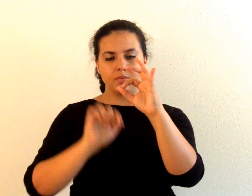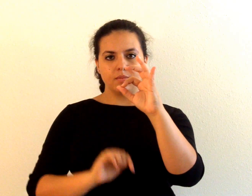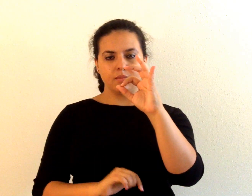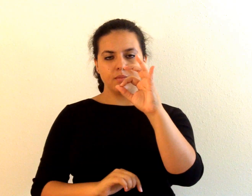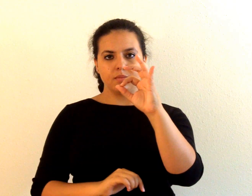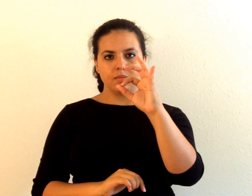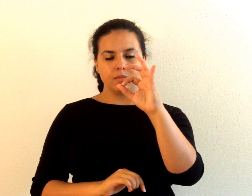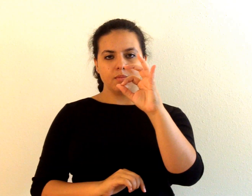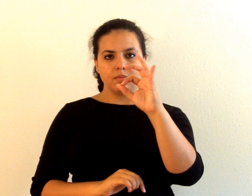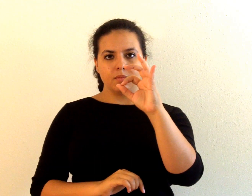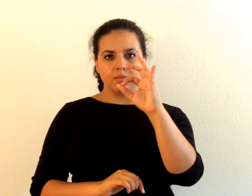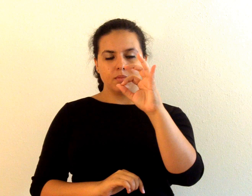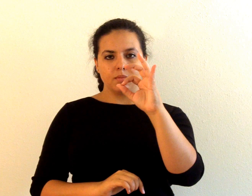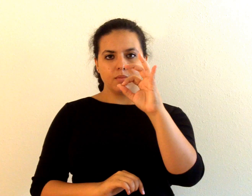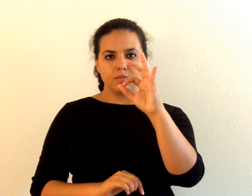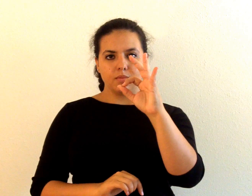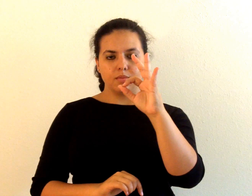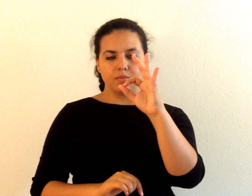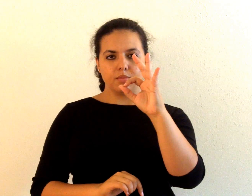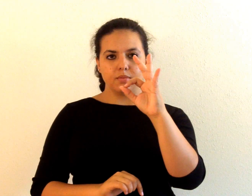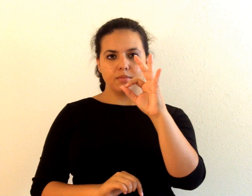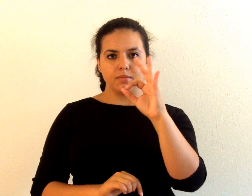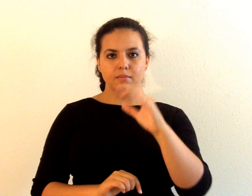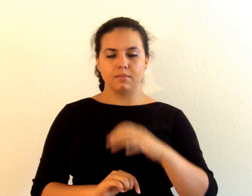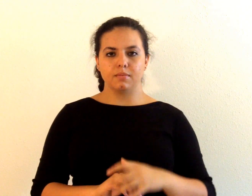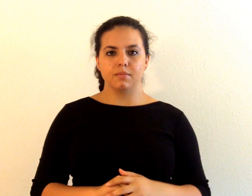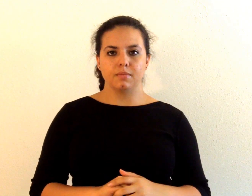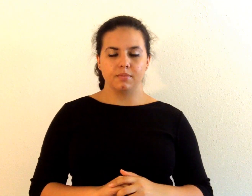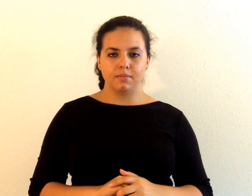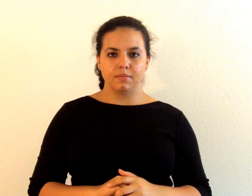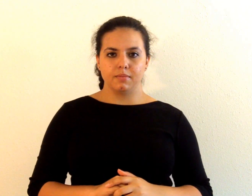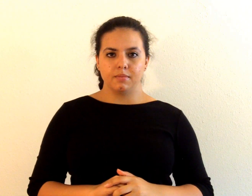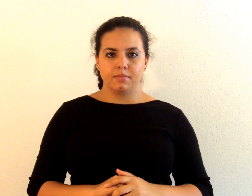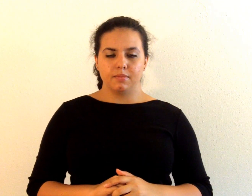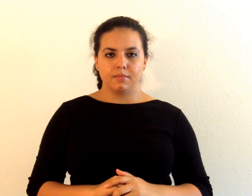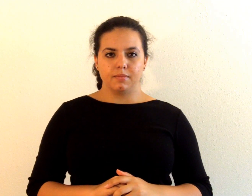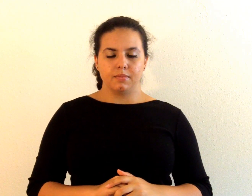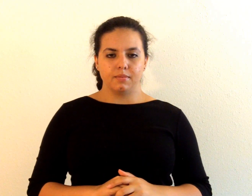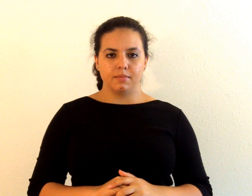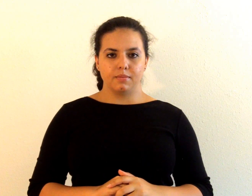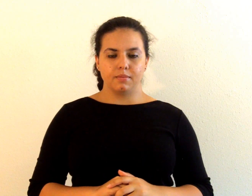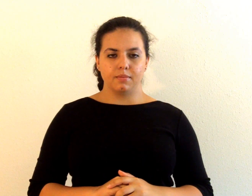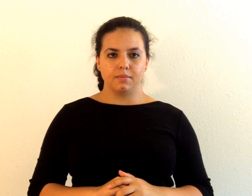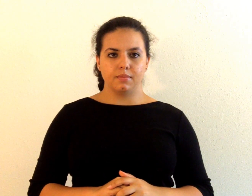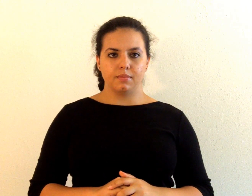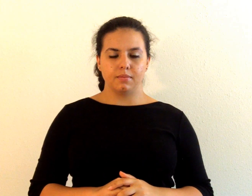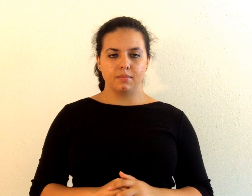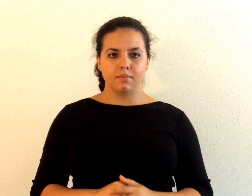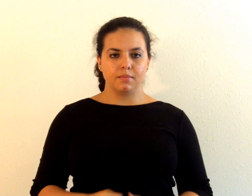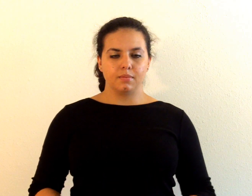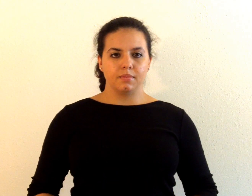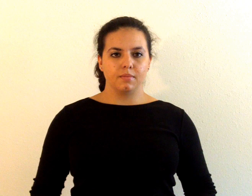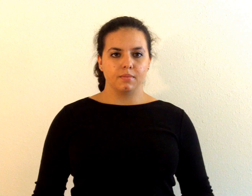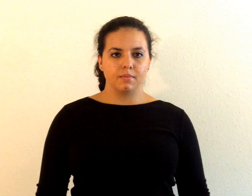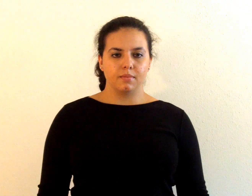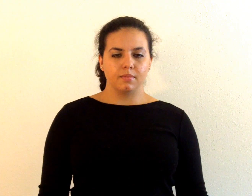the capital F. So you have your F and your D. They're different. Okay, G.